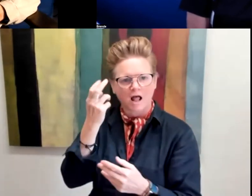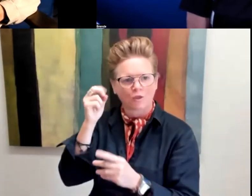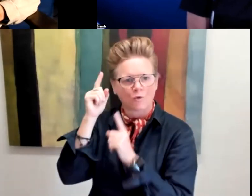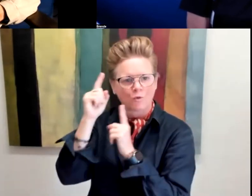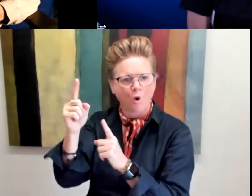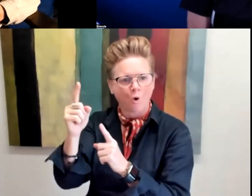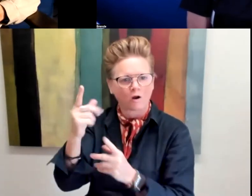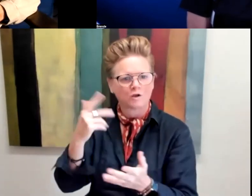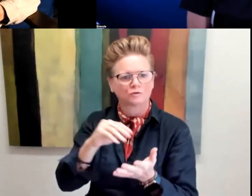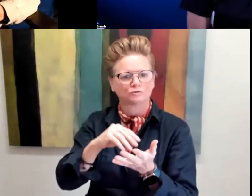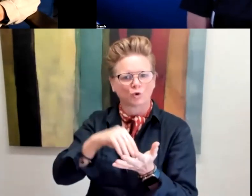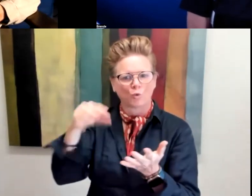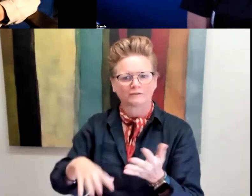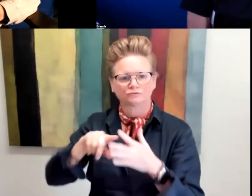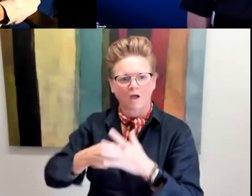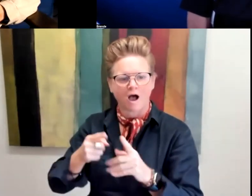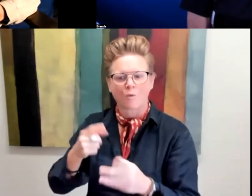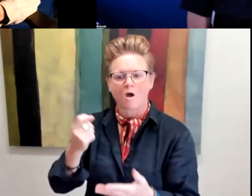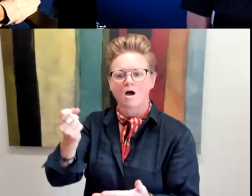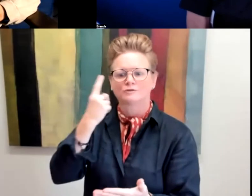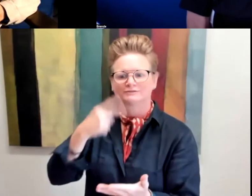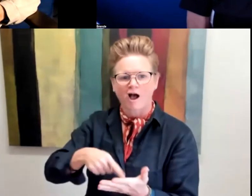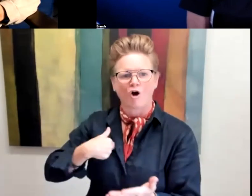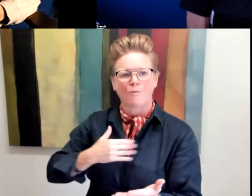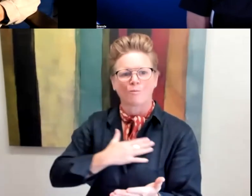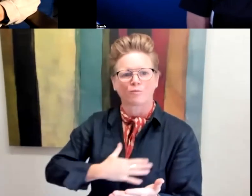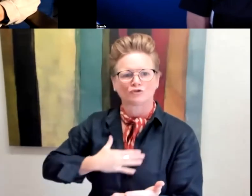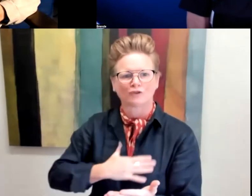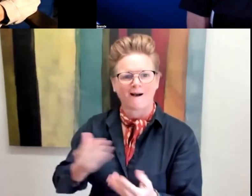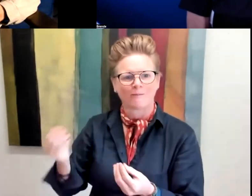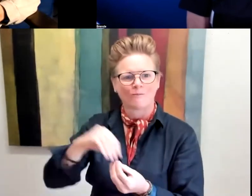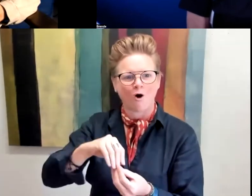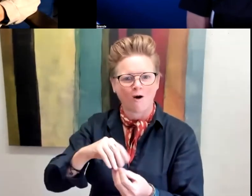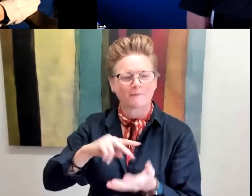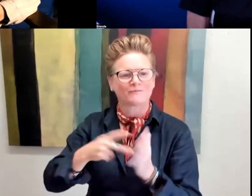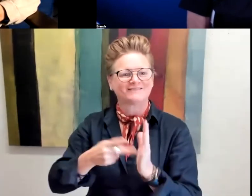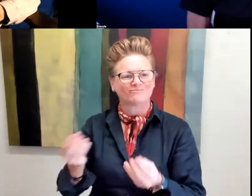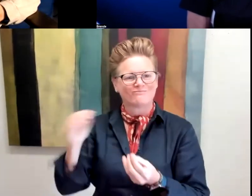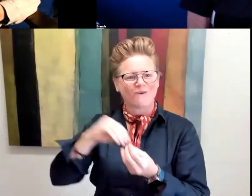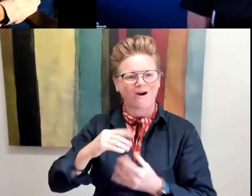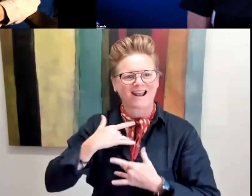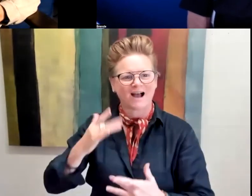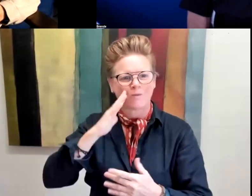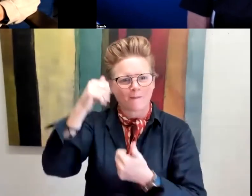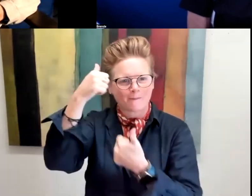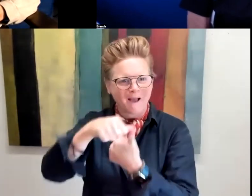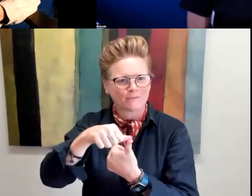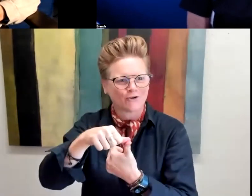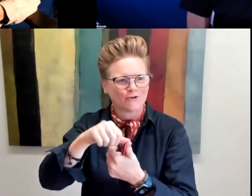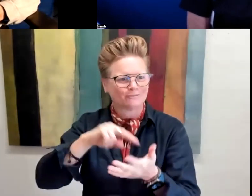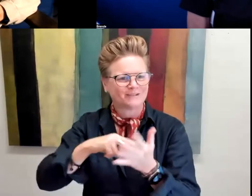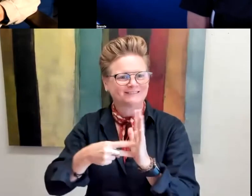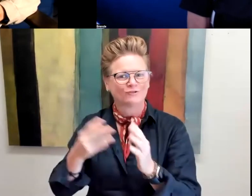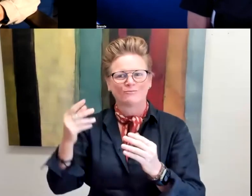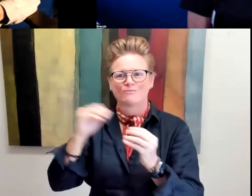them information so the students will understand their goals, and the students can start to understand and appreciate more, meaning